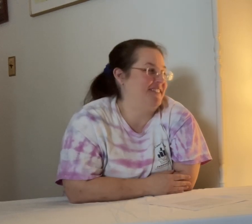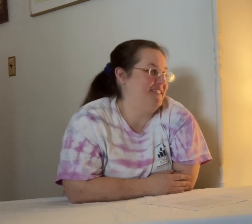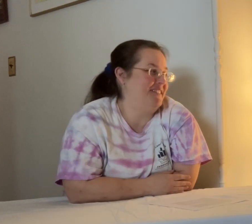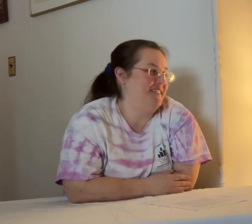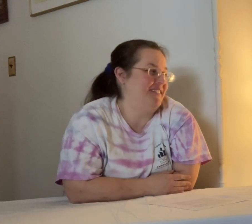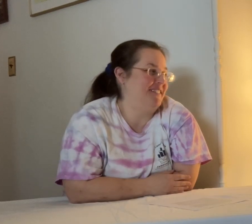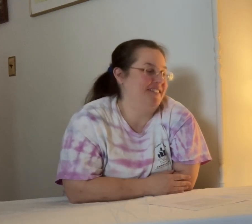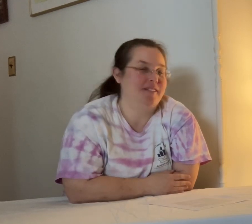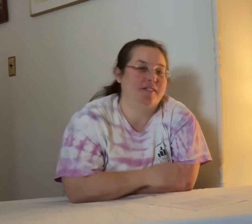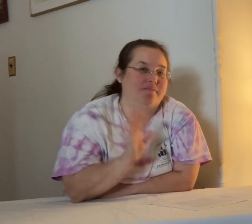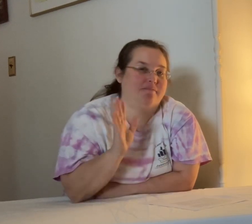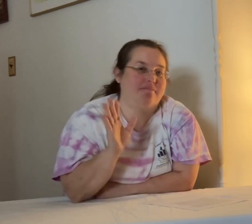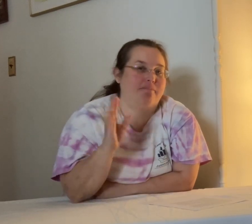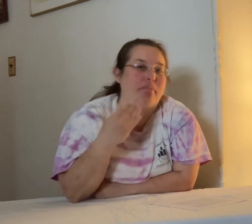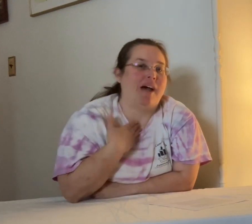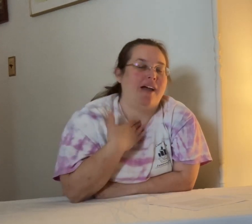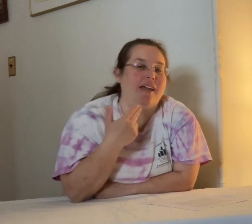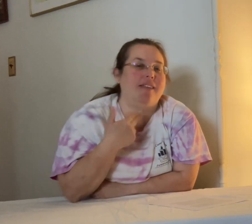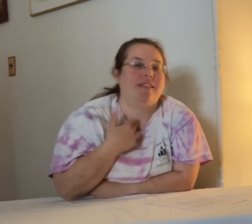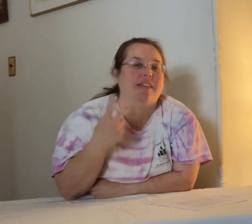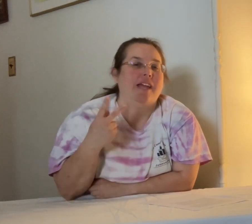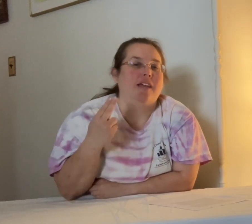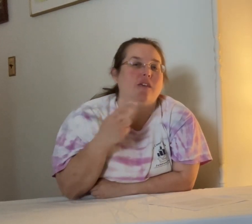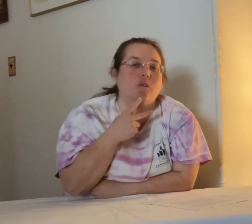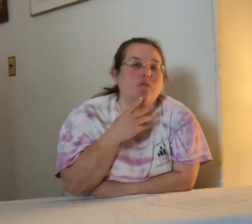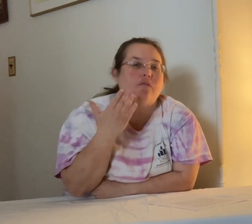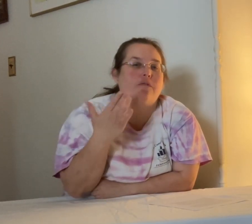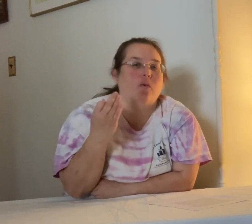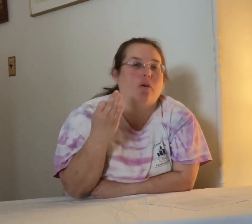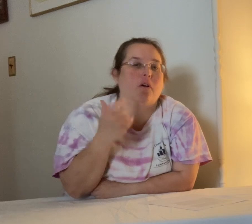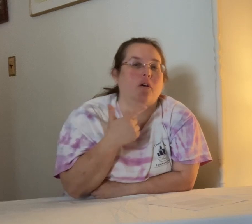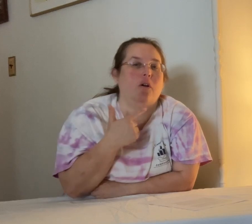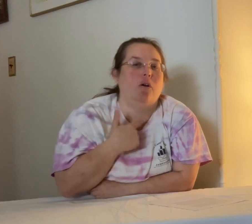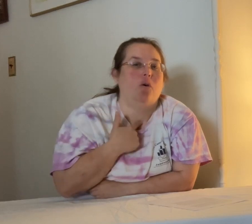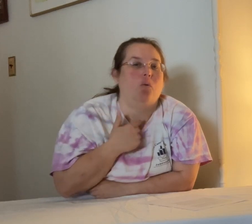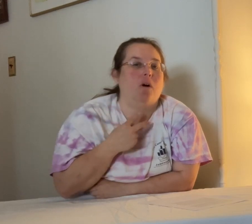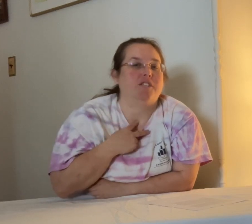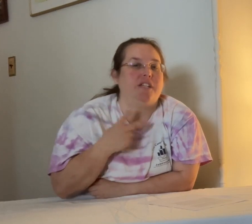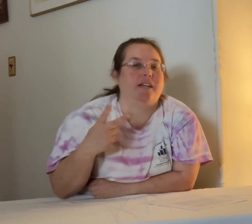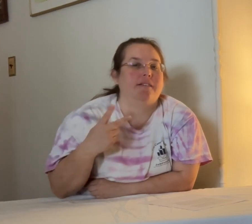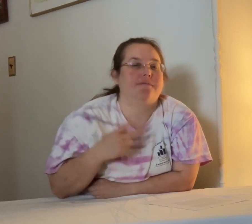Bye-bye. Bye. Thank you for watching.